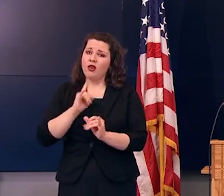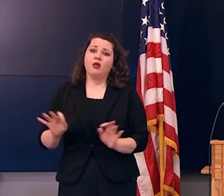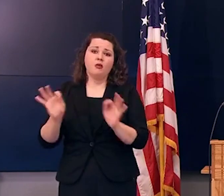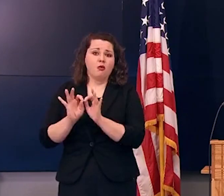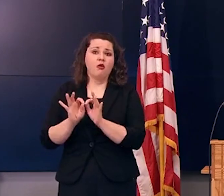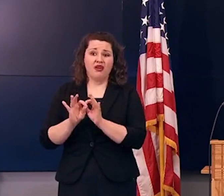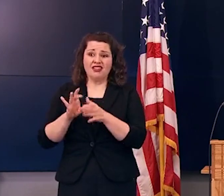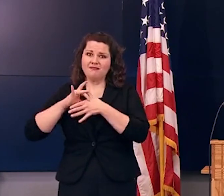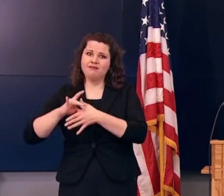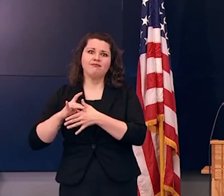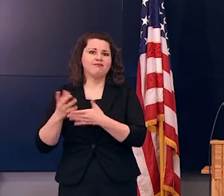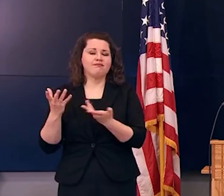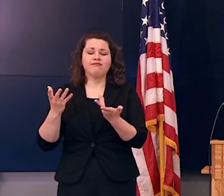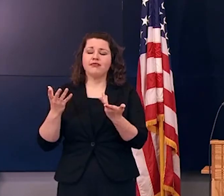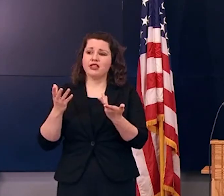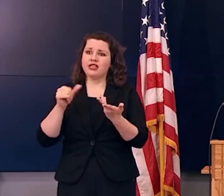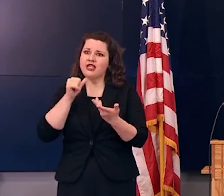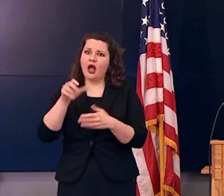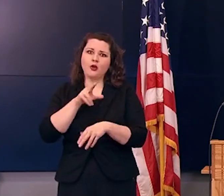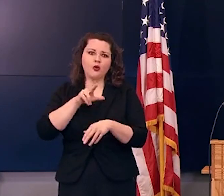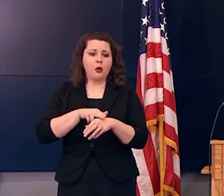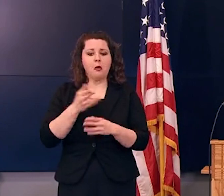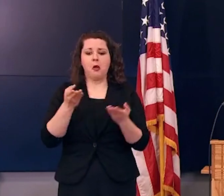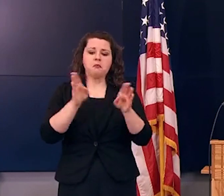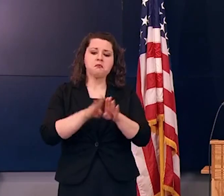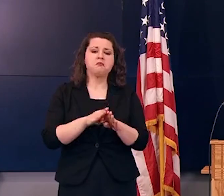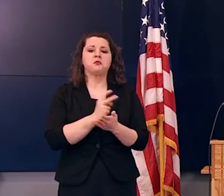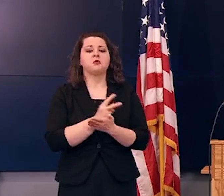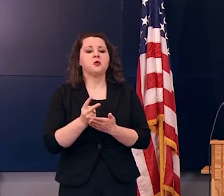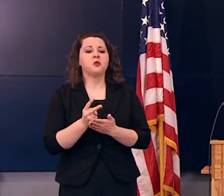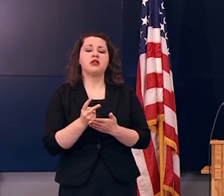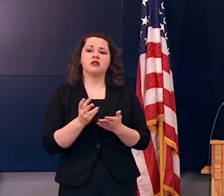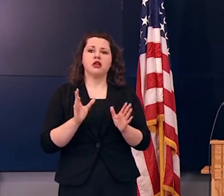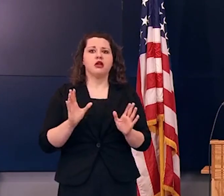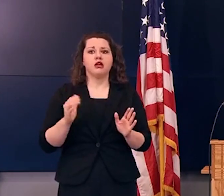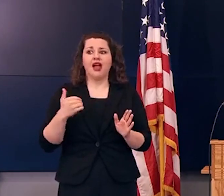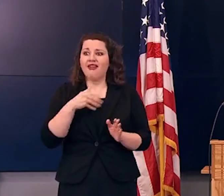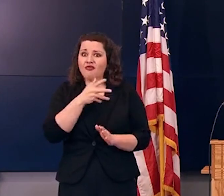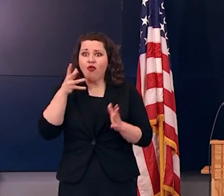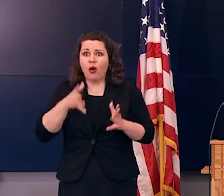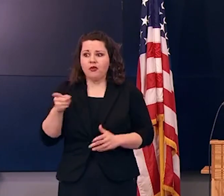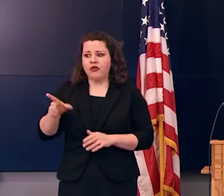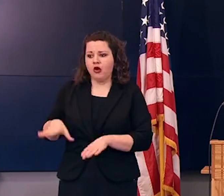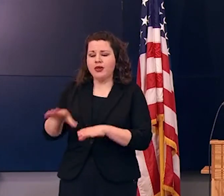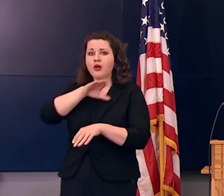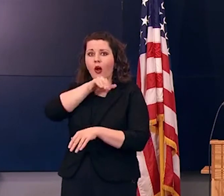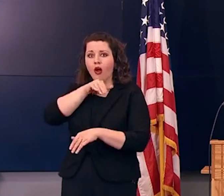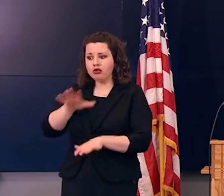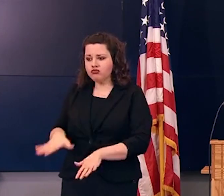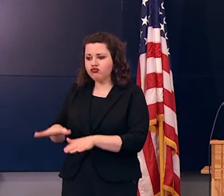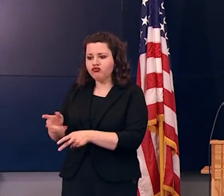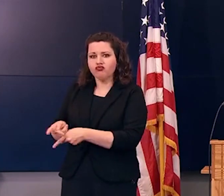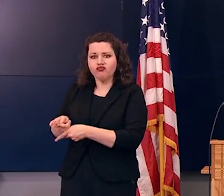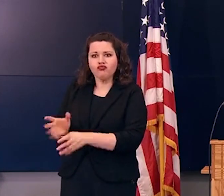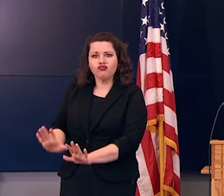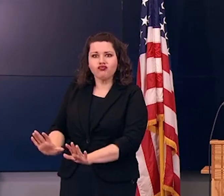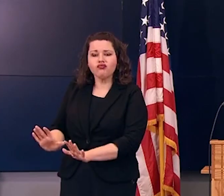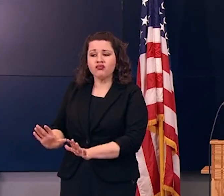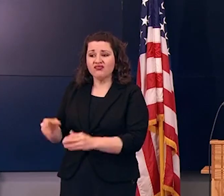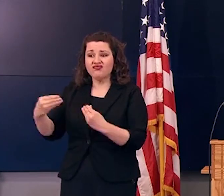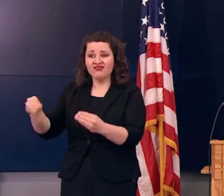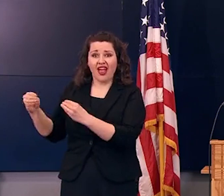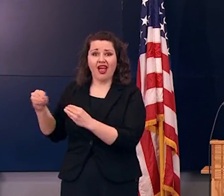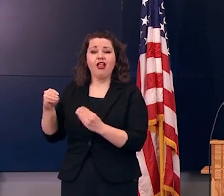important, because this isn't like a regular facility where you shut it down for 2 weeks. We have farmers that are raising hogs. We are the largest